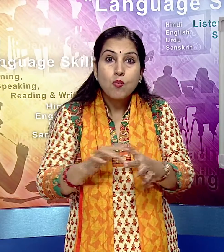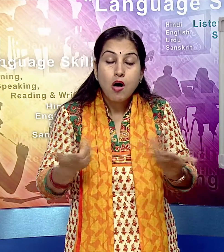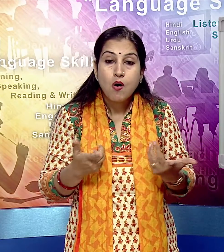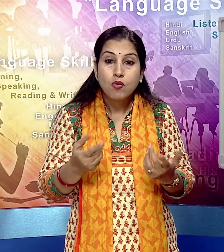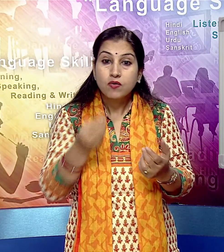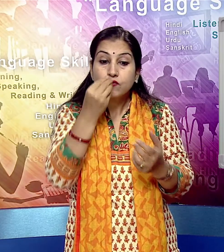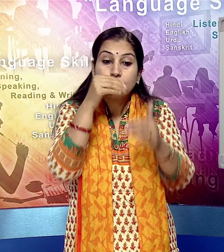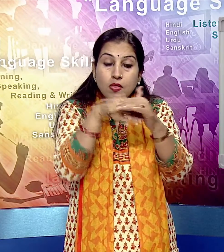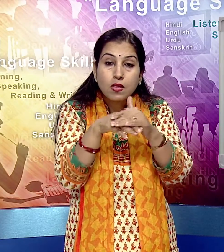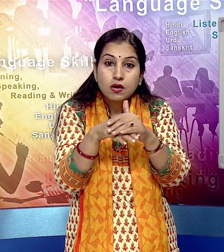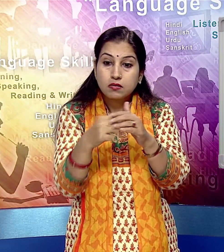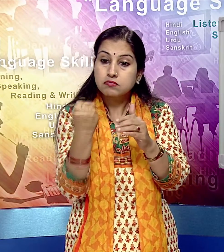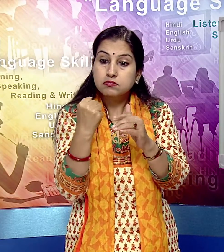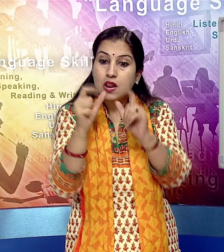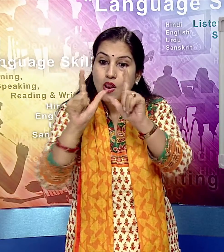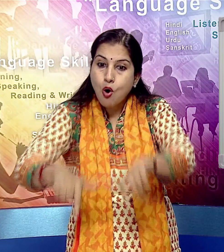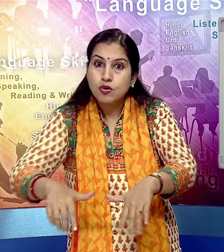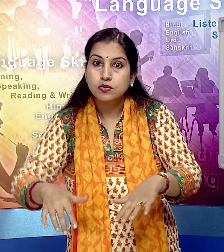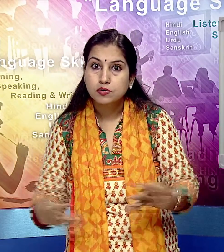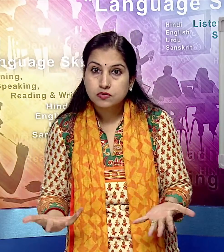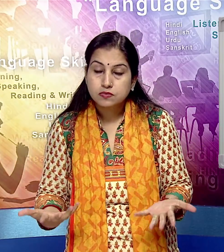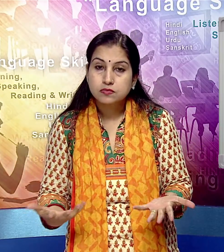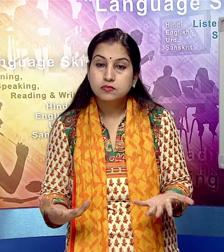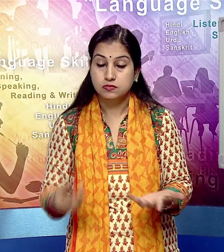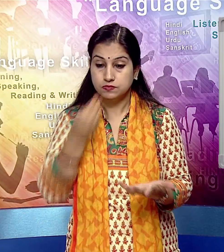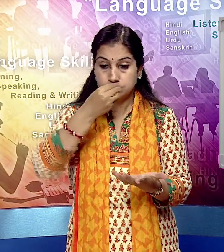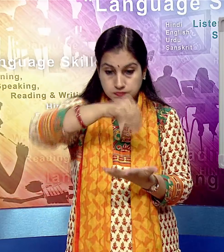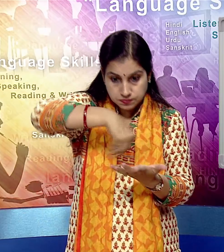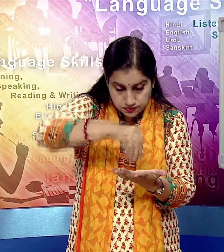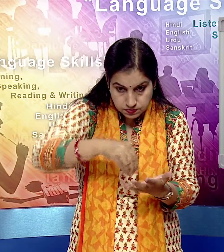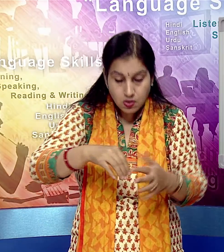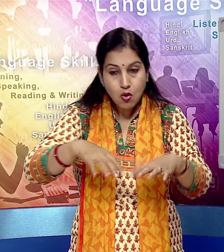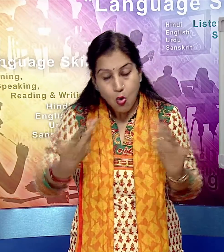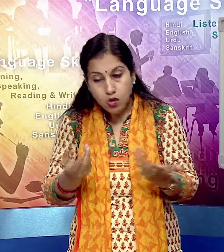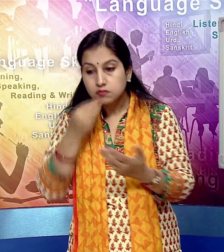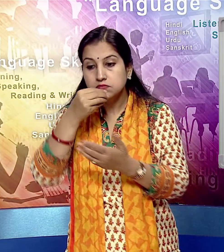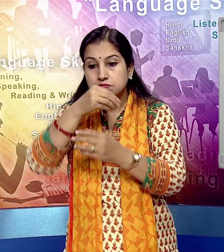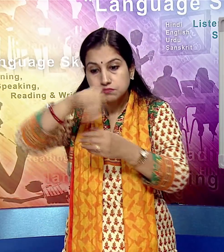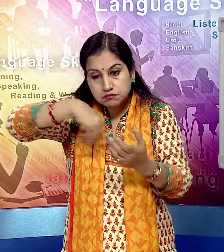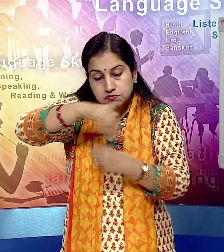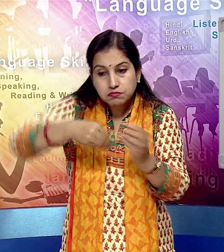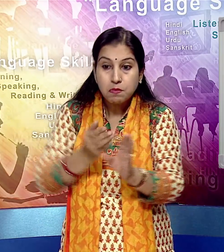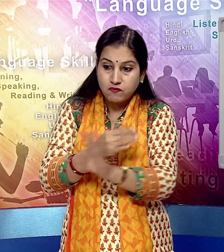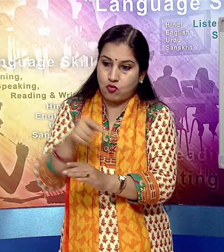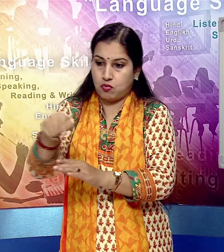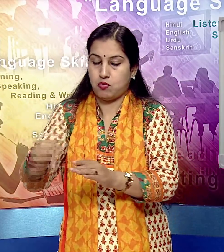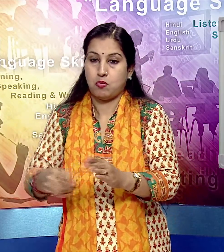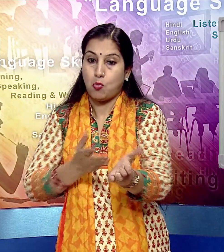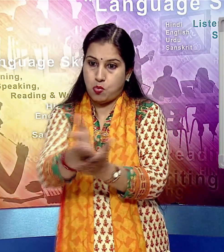loss during cooking or processing. There are various ways through